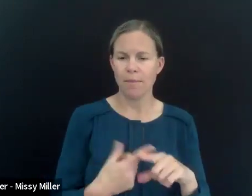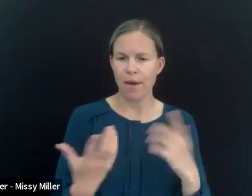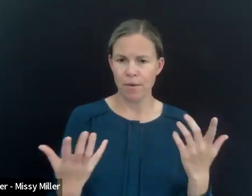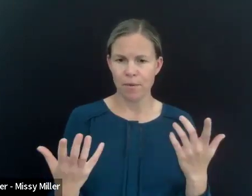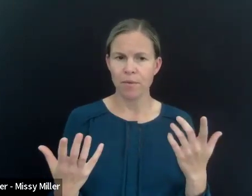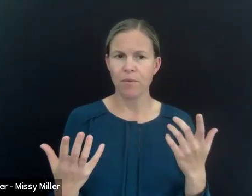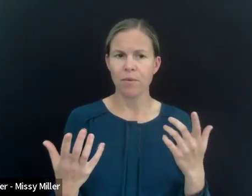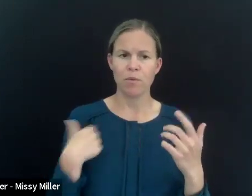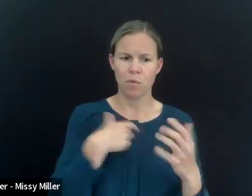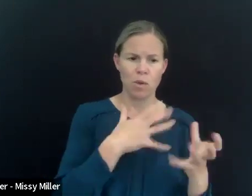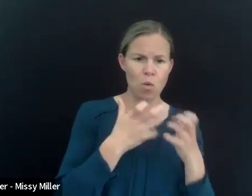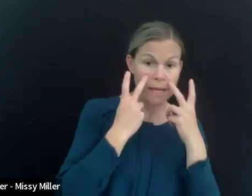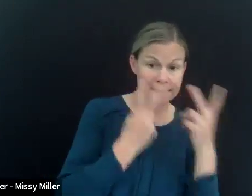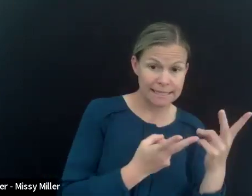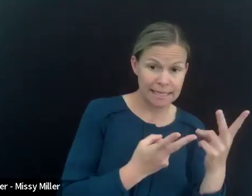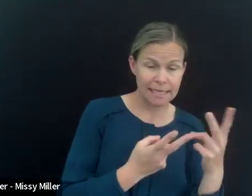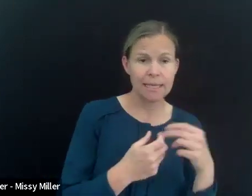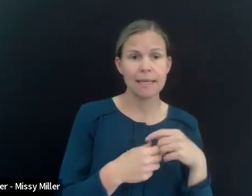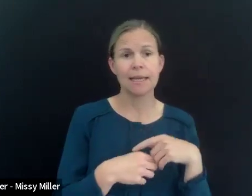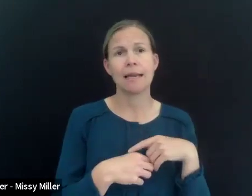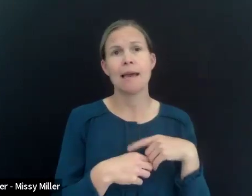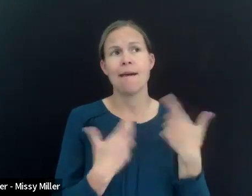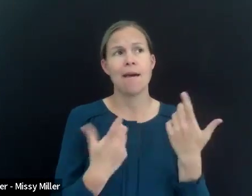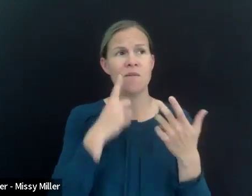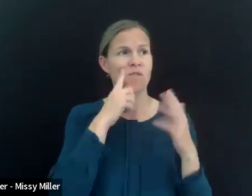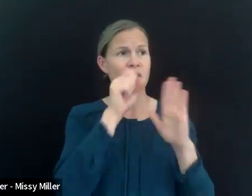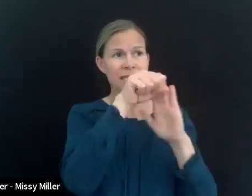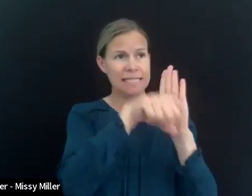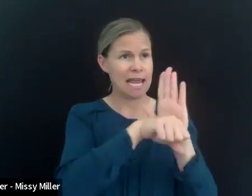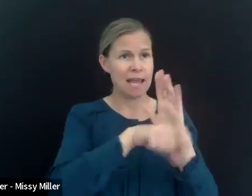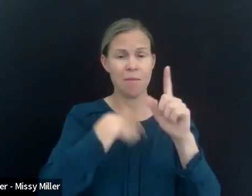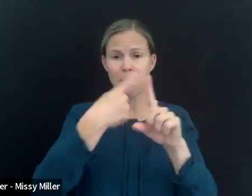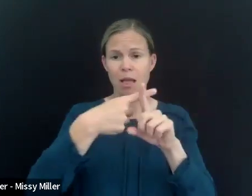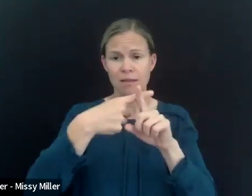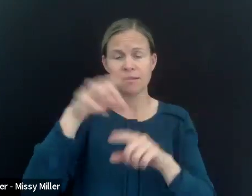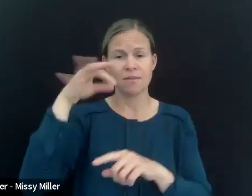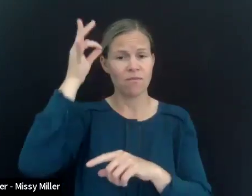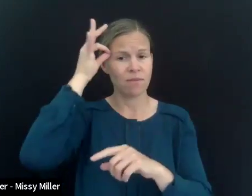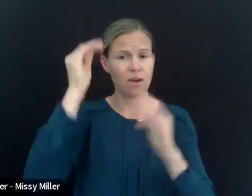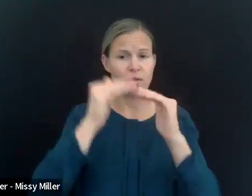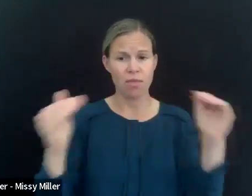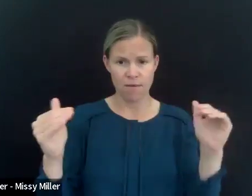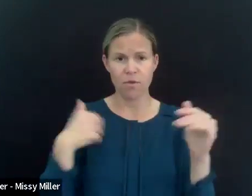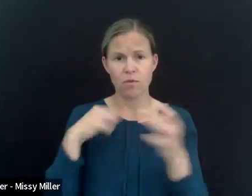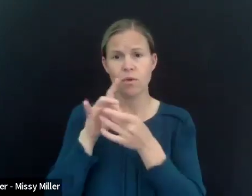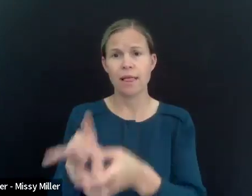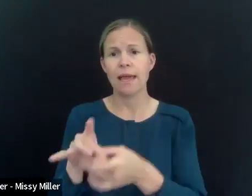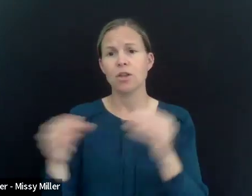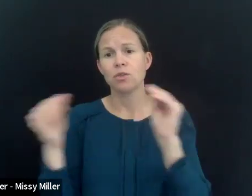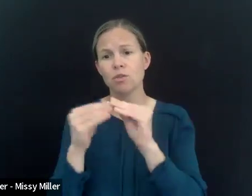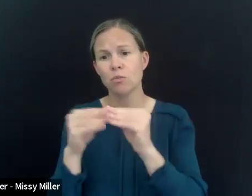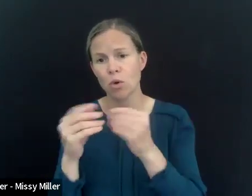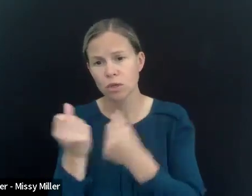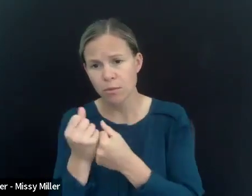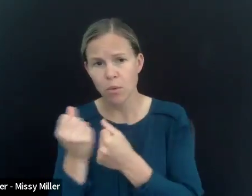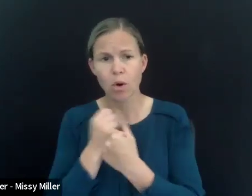we're wanting to see at the state and federal levels around more support around birth